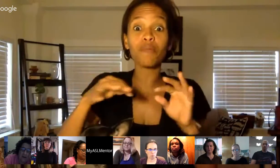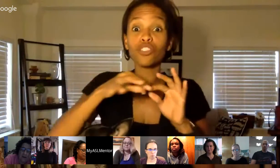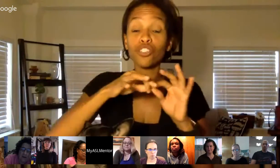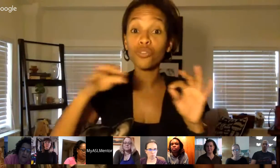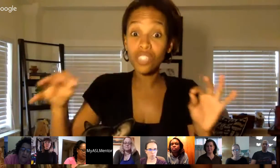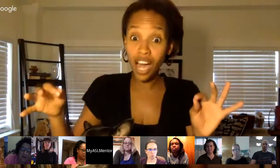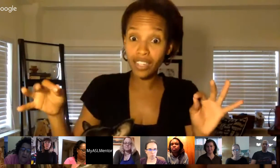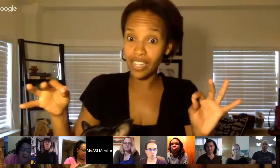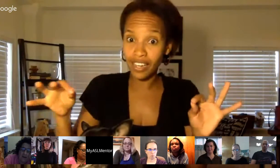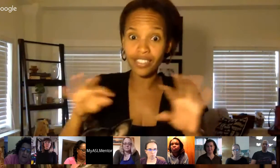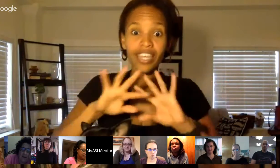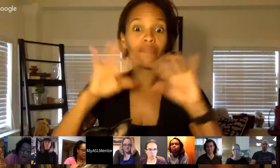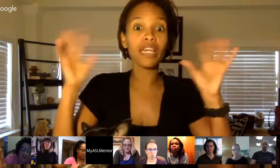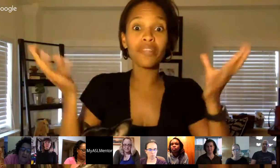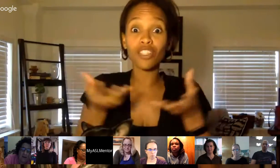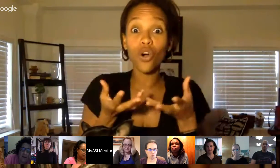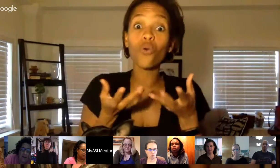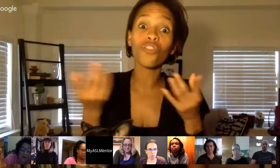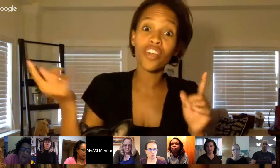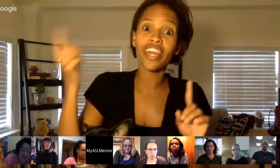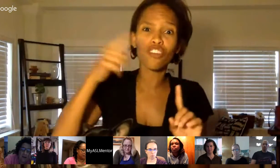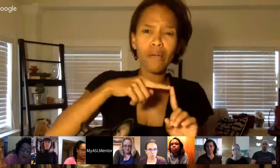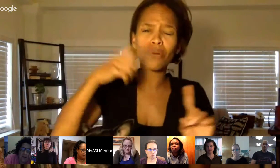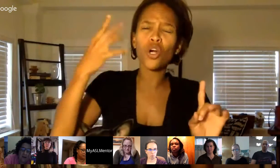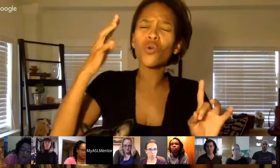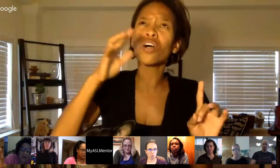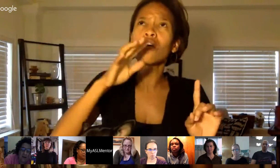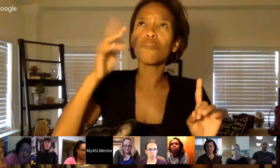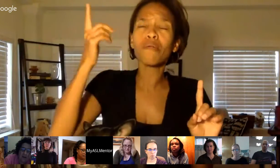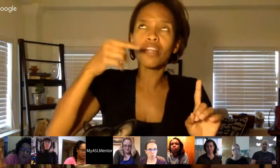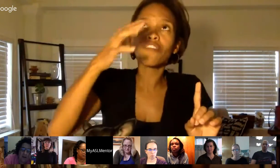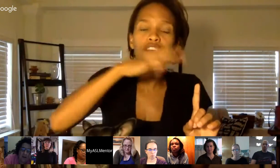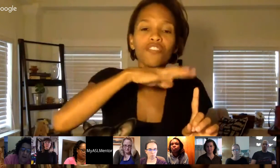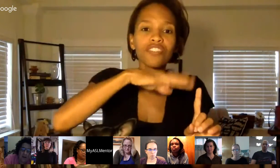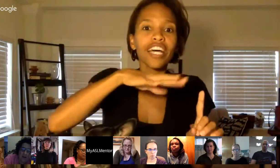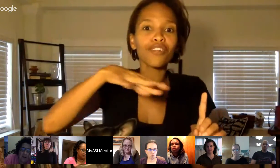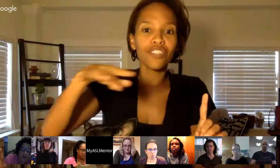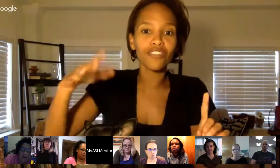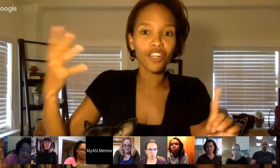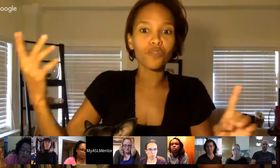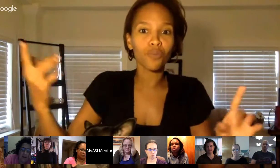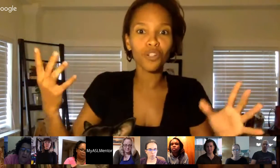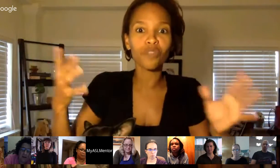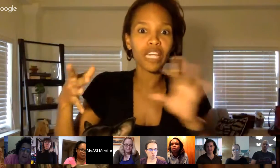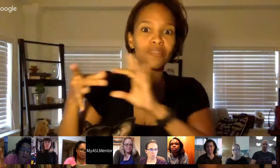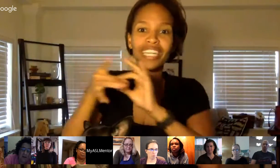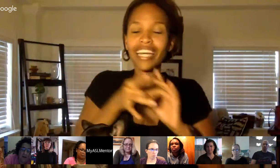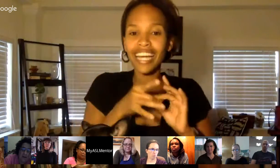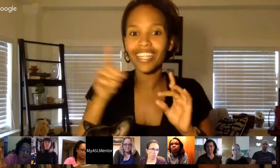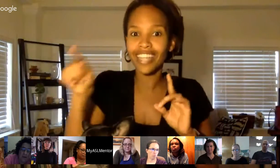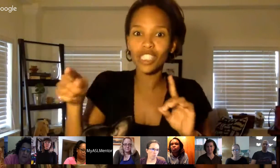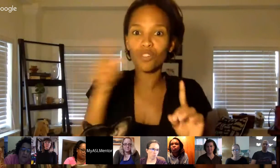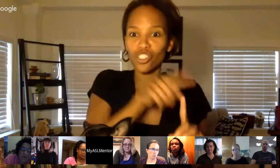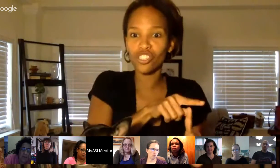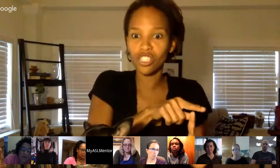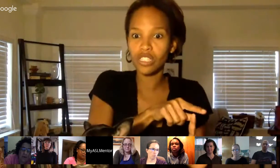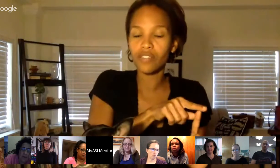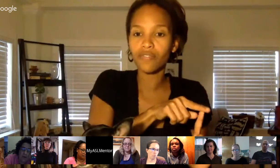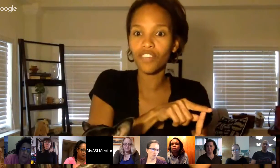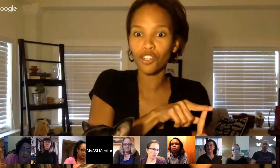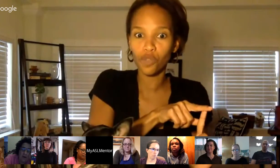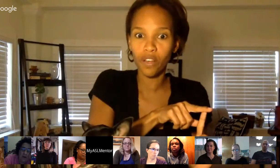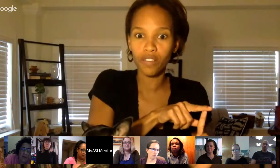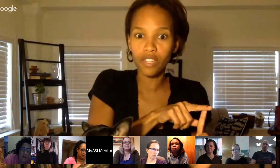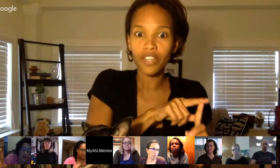she was able to use context and be able to get the whole thing and remember enough of the letters in the fingerspelled word to be able to connect that that's what she